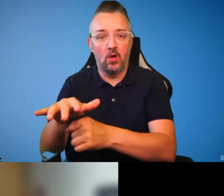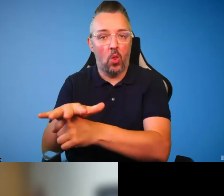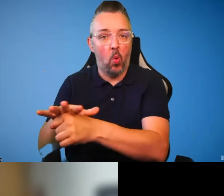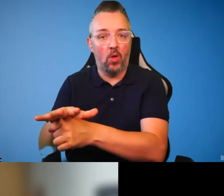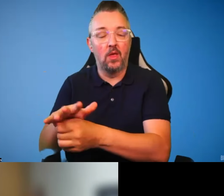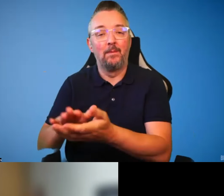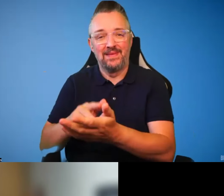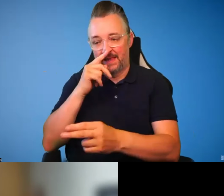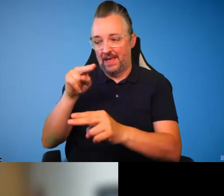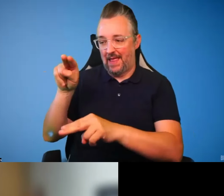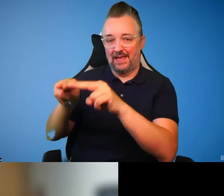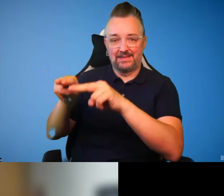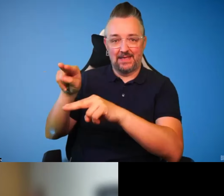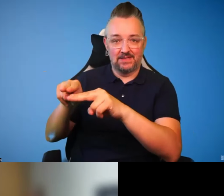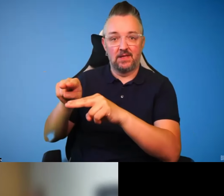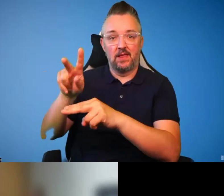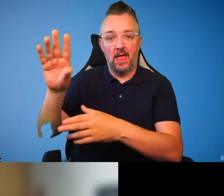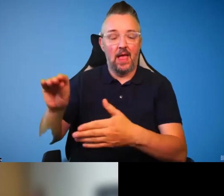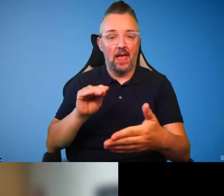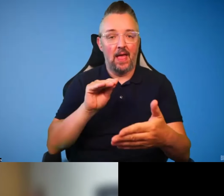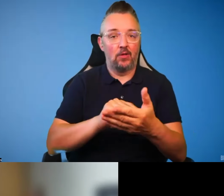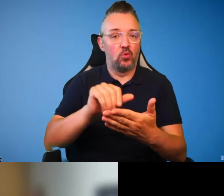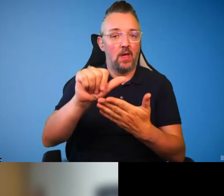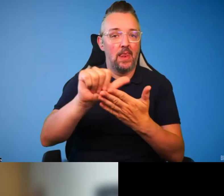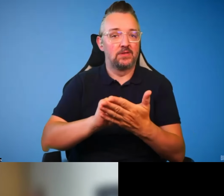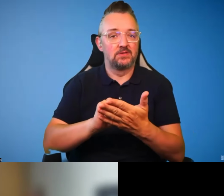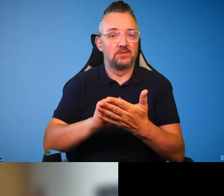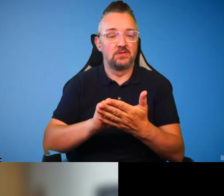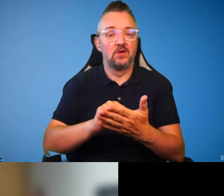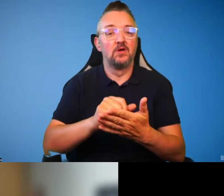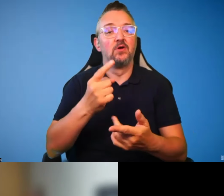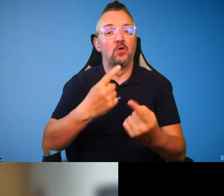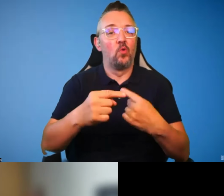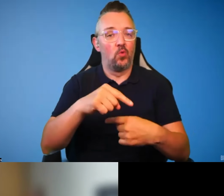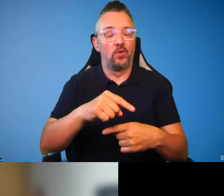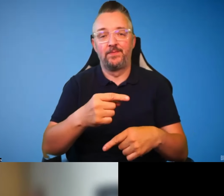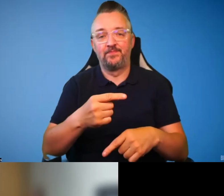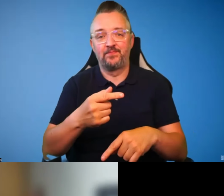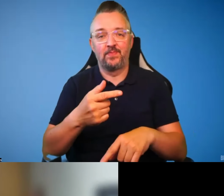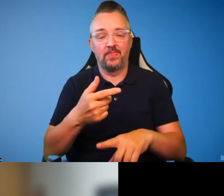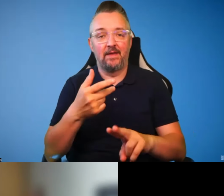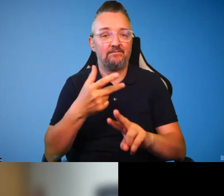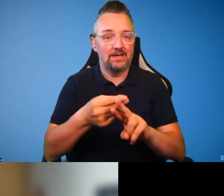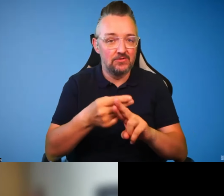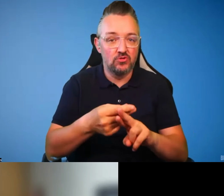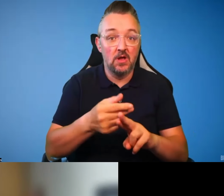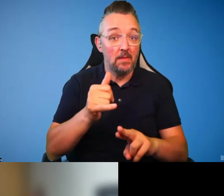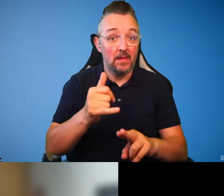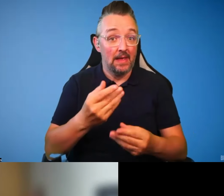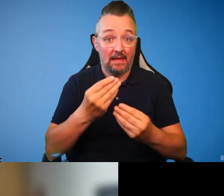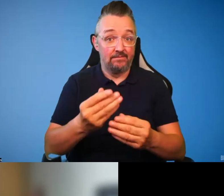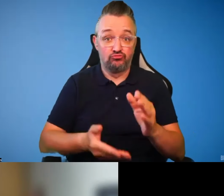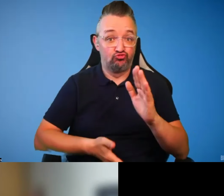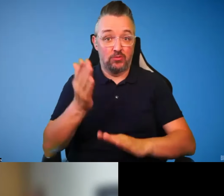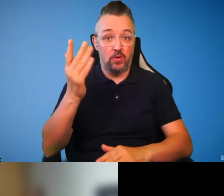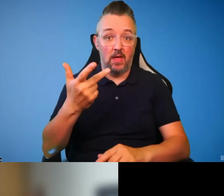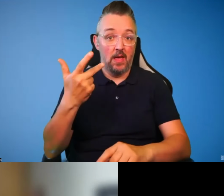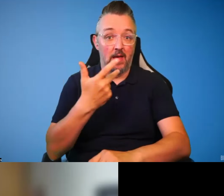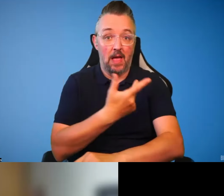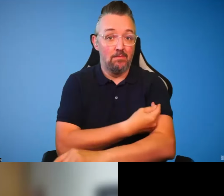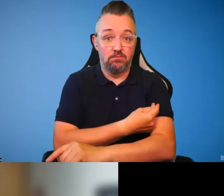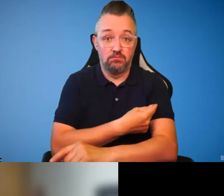you and add you to the list of individuals who are waiting to be vaccinated, or they may indeed offer you an appointment right there and then, depending on their